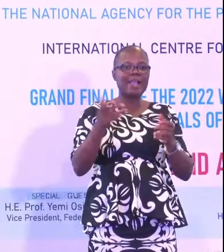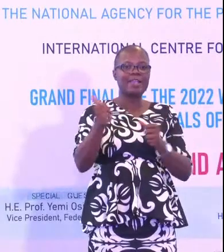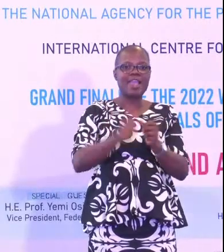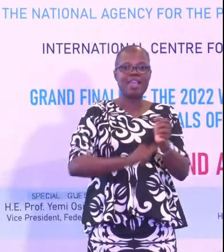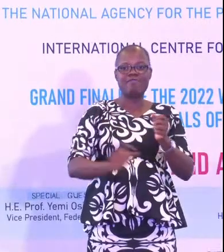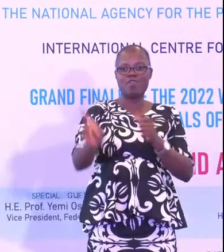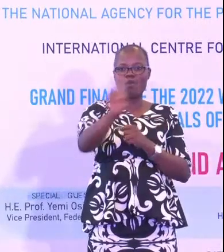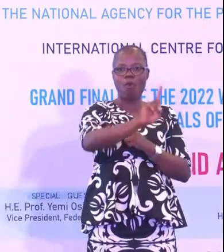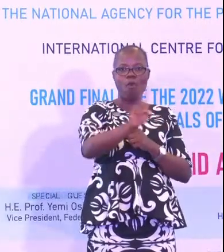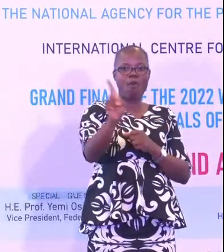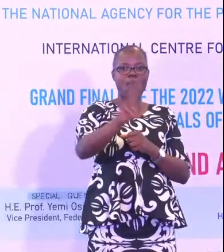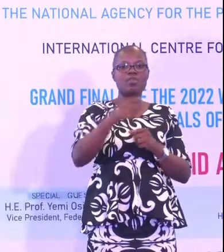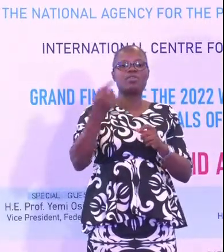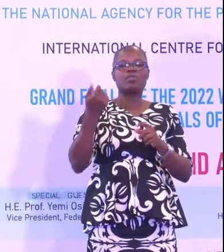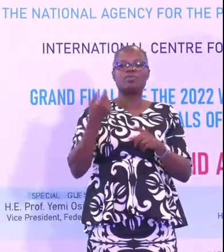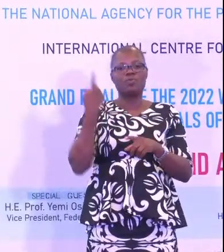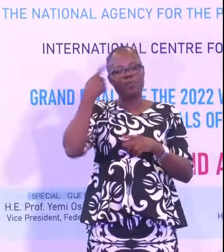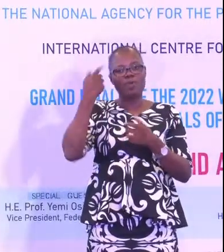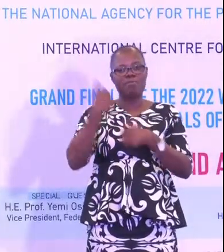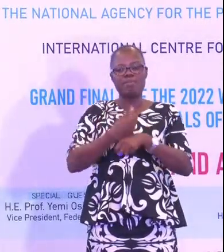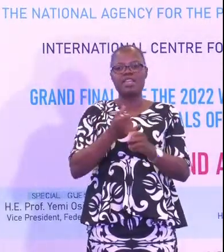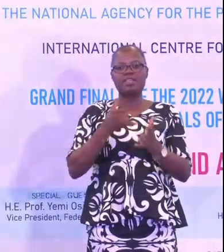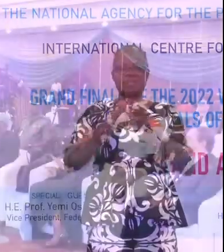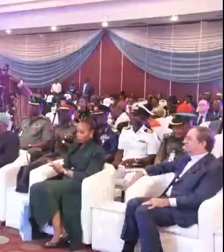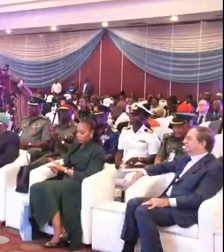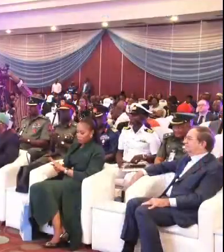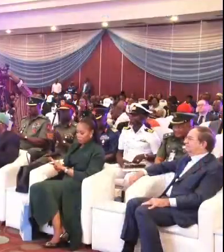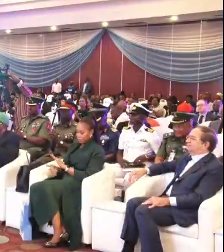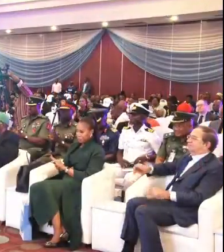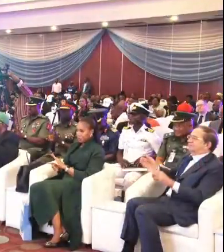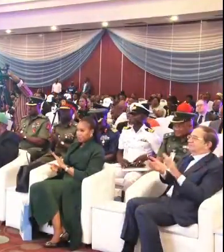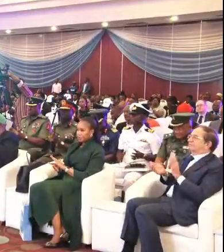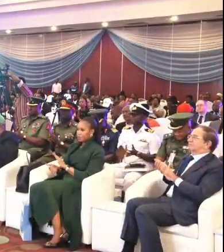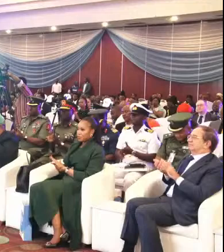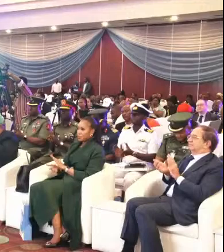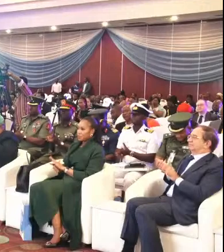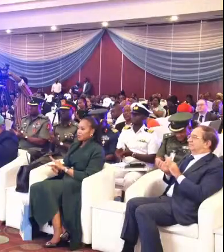everyone for making this a reality. Thank you and God bless.